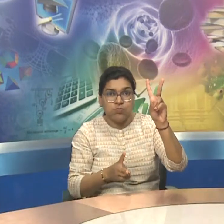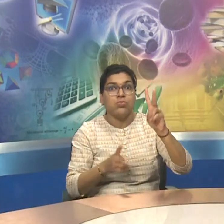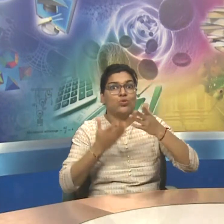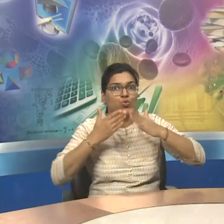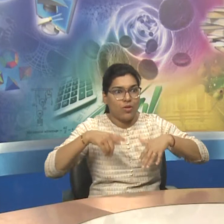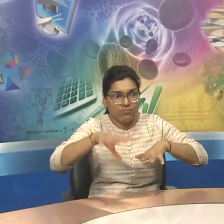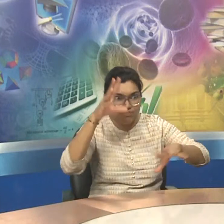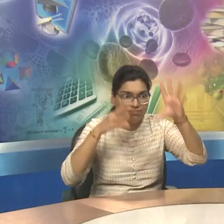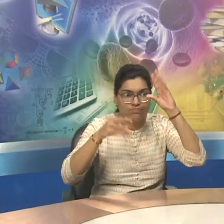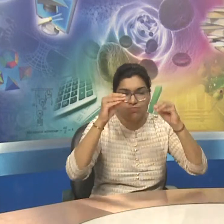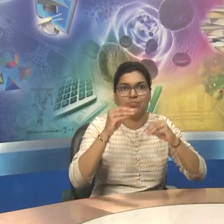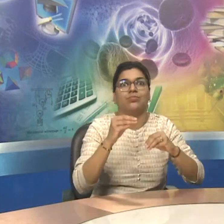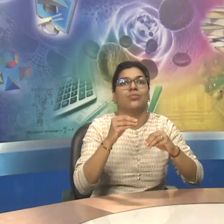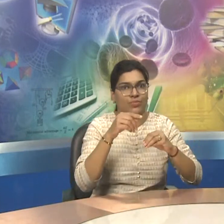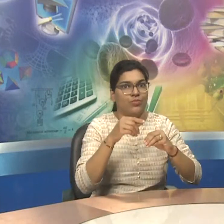right and duties